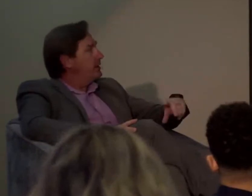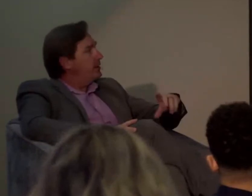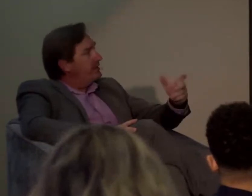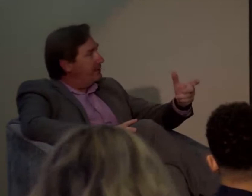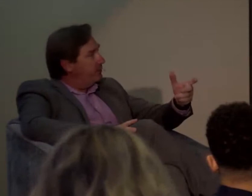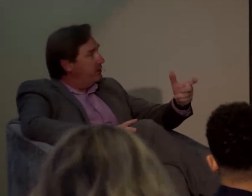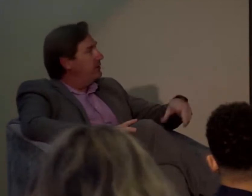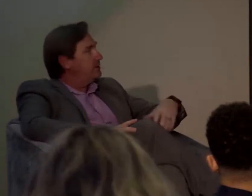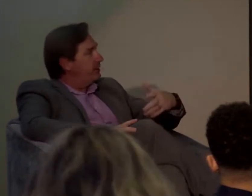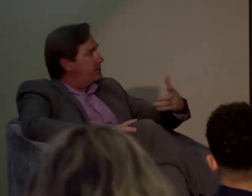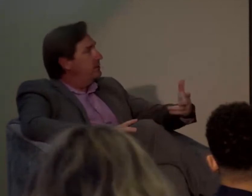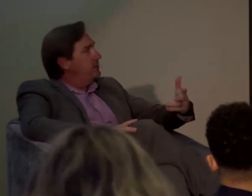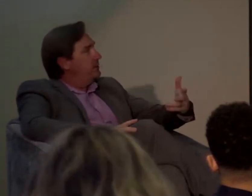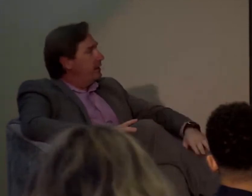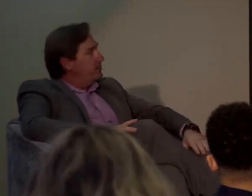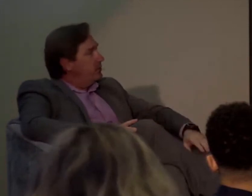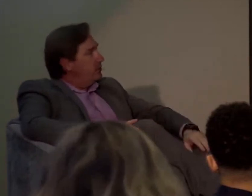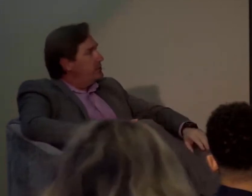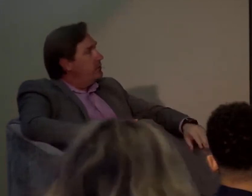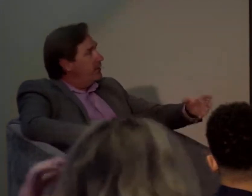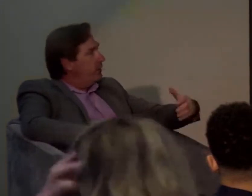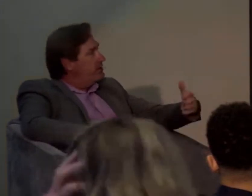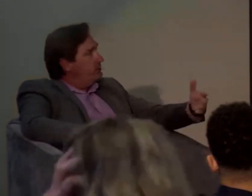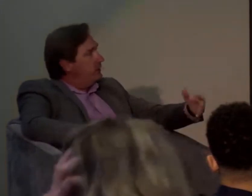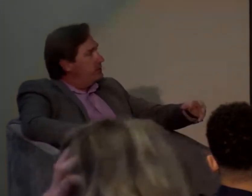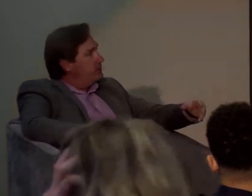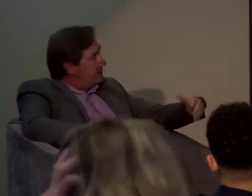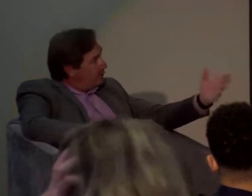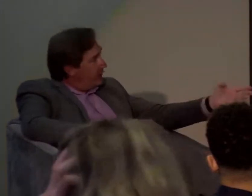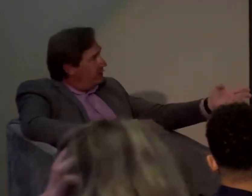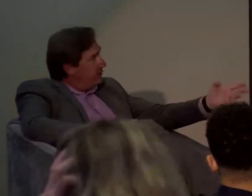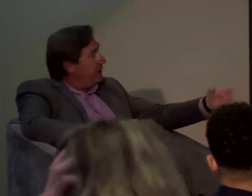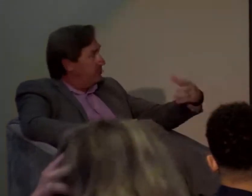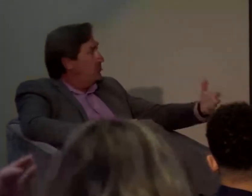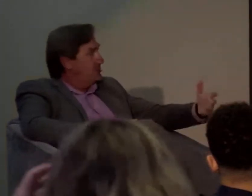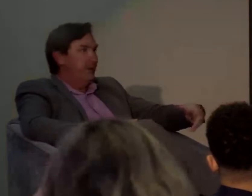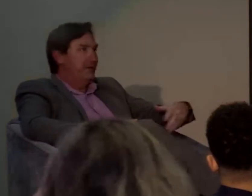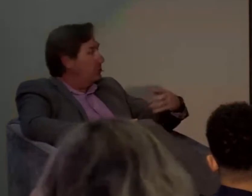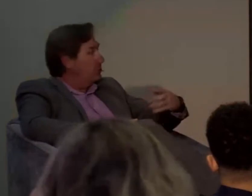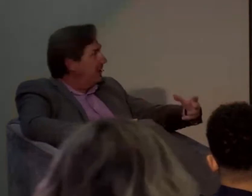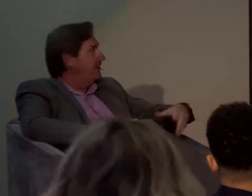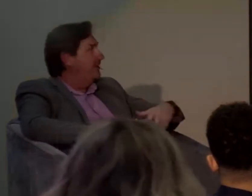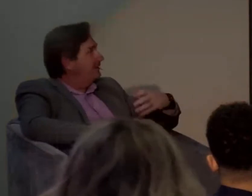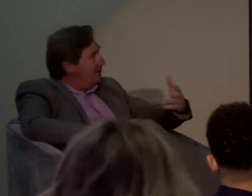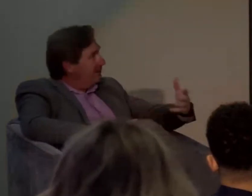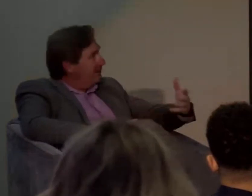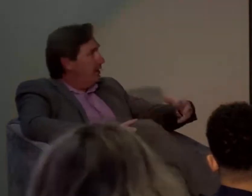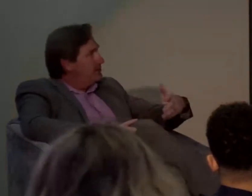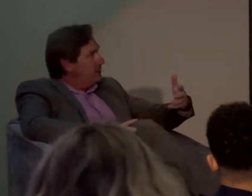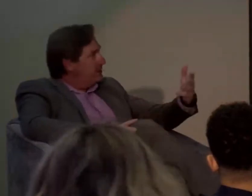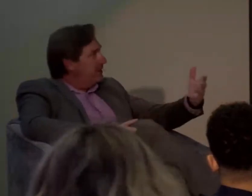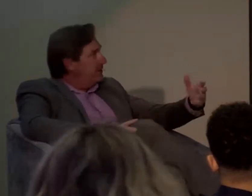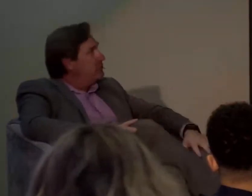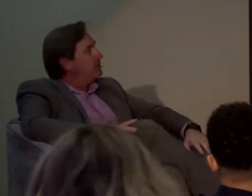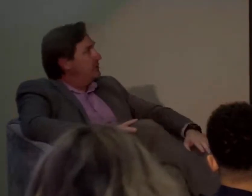It's about thinking differently. It's about, considering other ways of doing it. And some of that is about the youth. It's about new thinking, new ways,